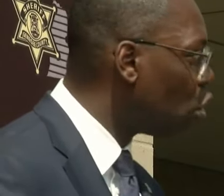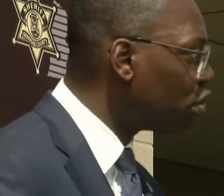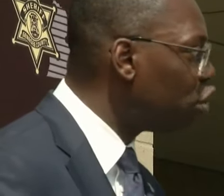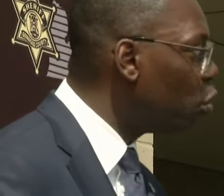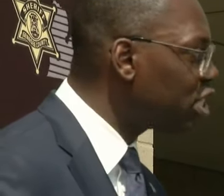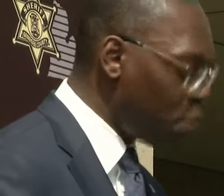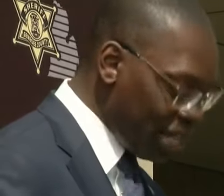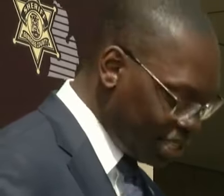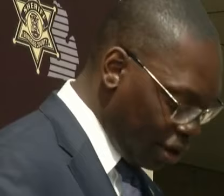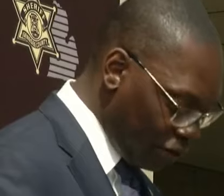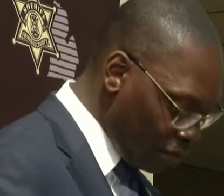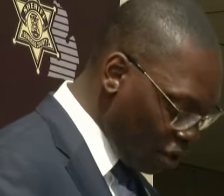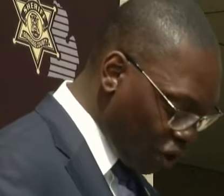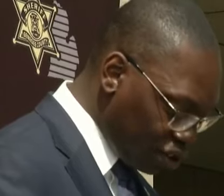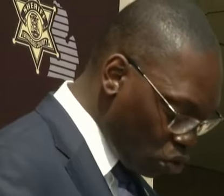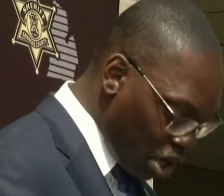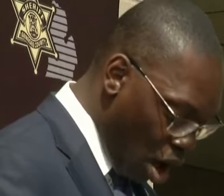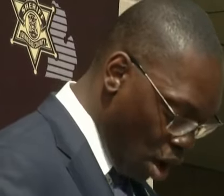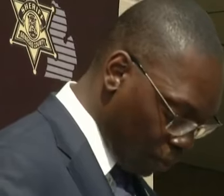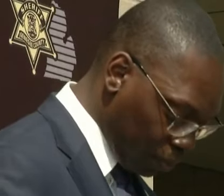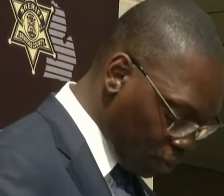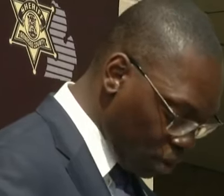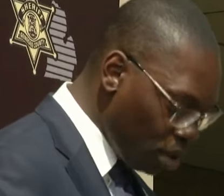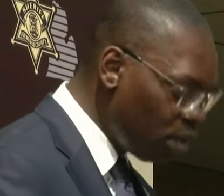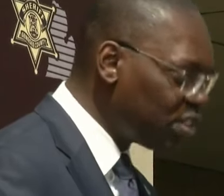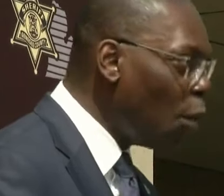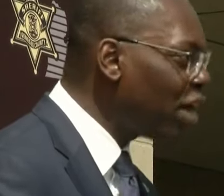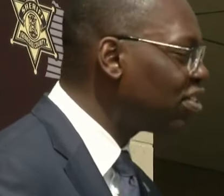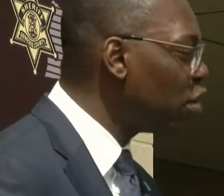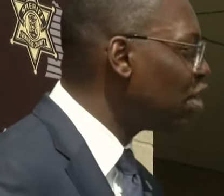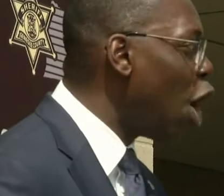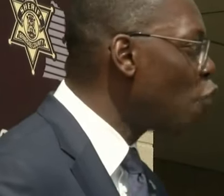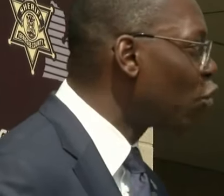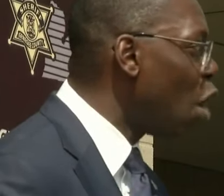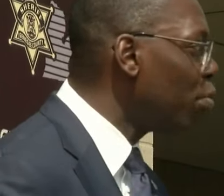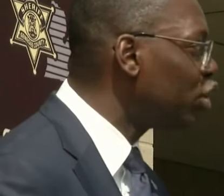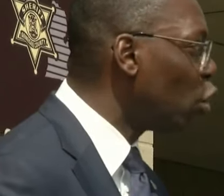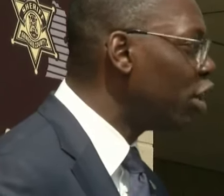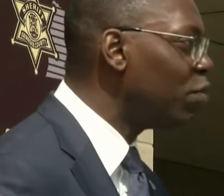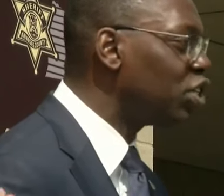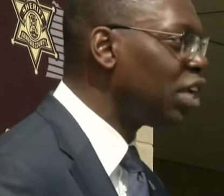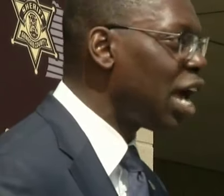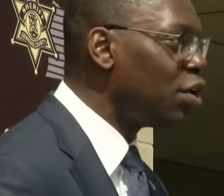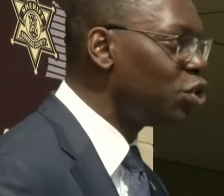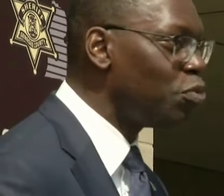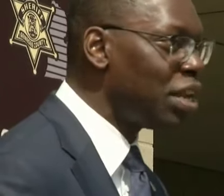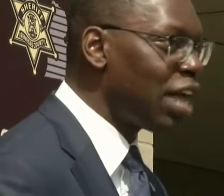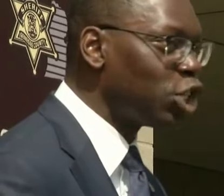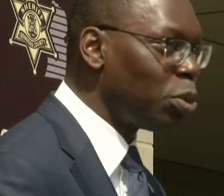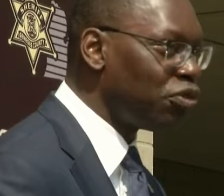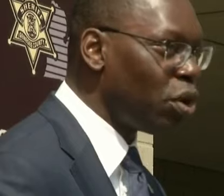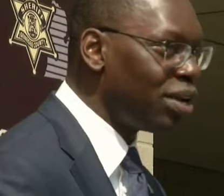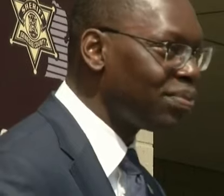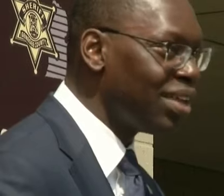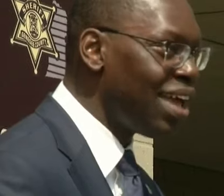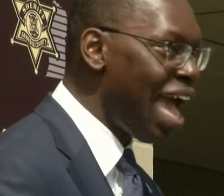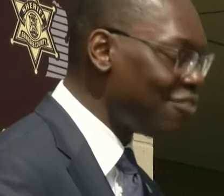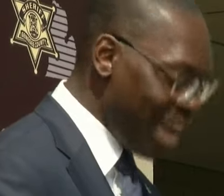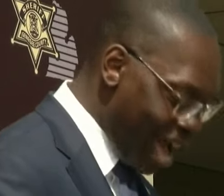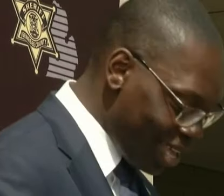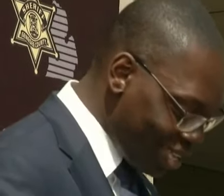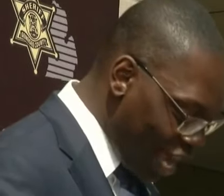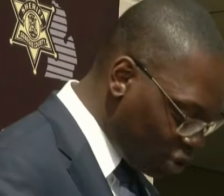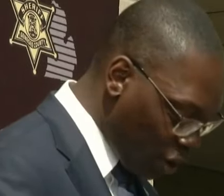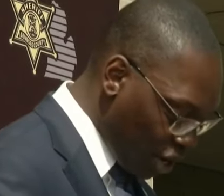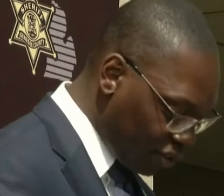difficult, or too expensive for too long. So much so that the overwhelming majority of Michiganders who've been eligible for it